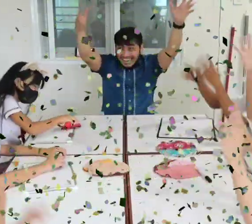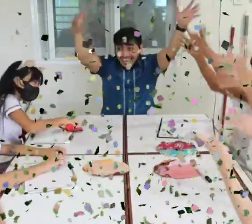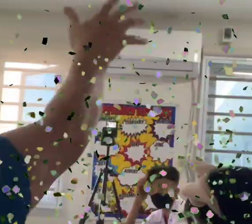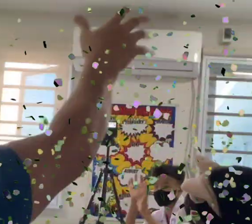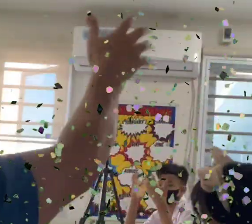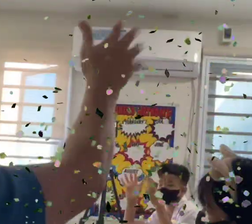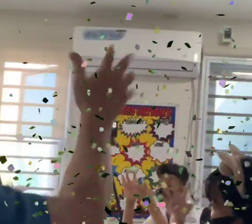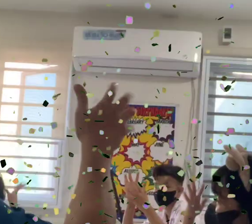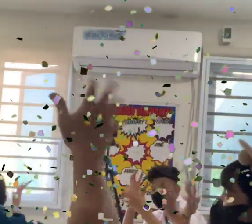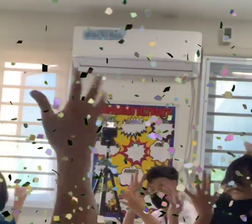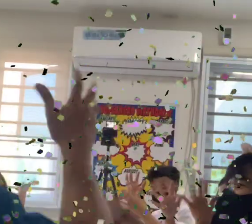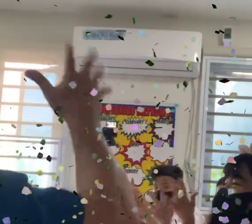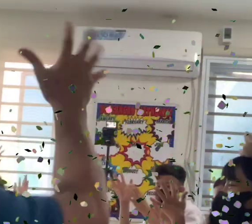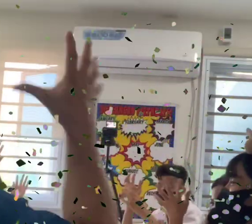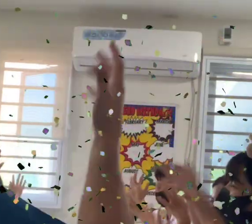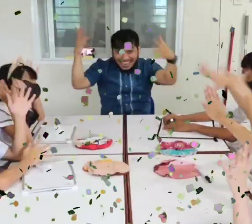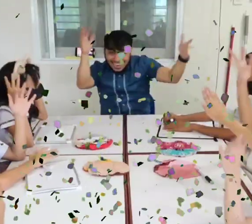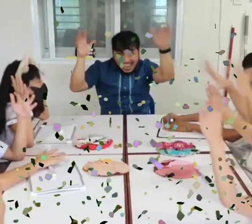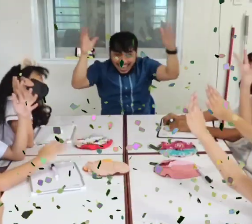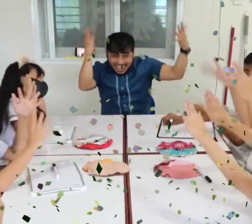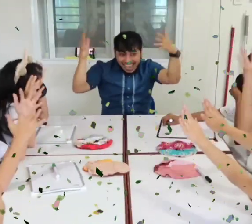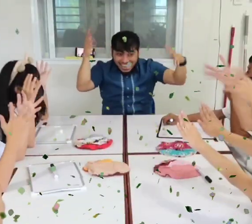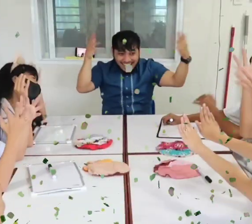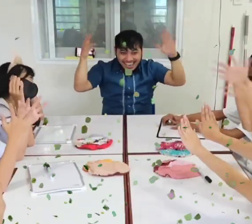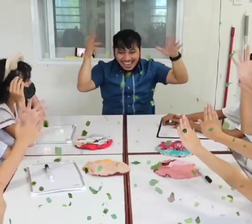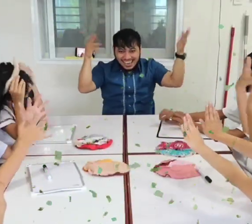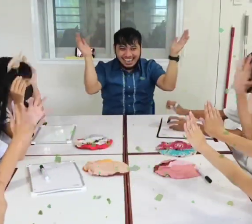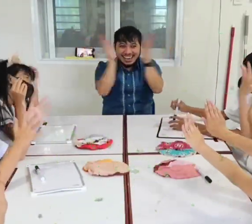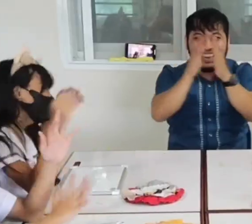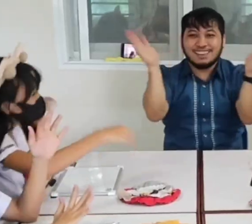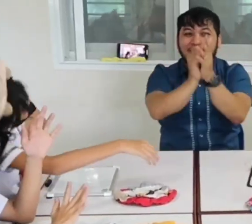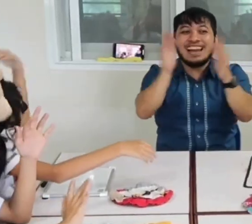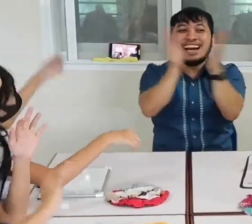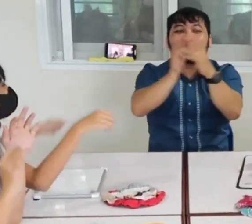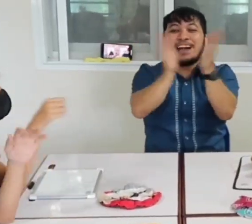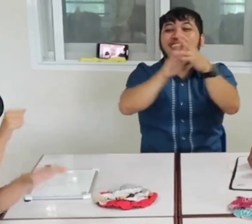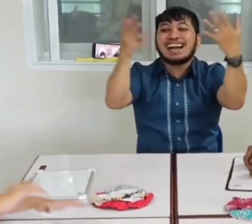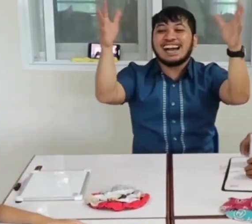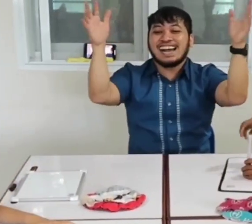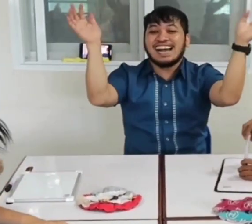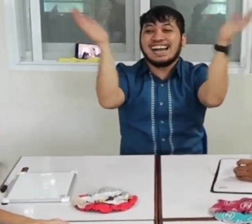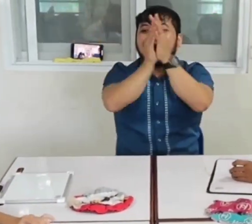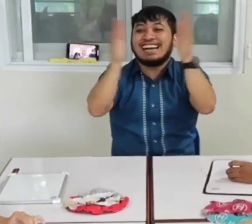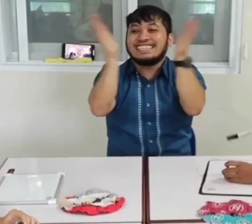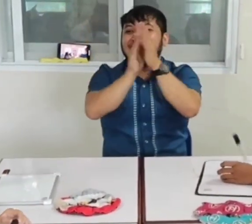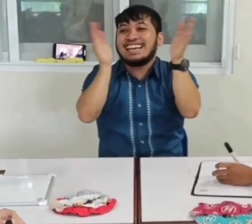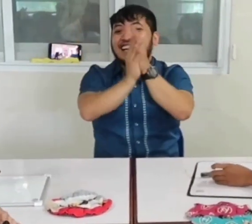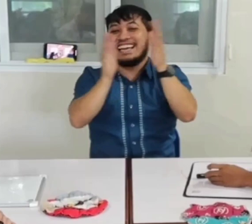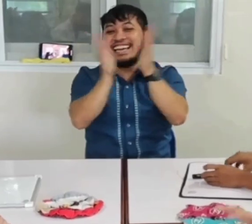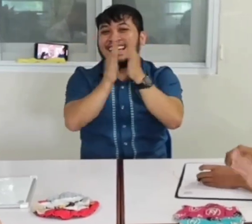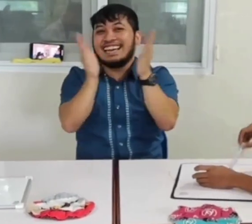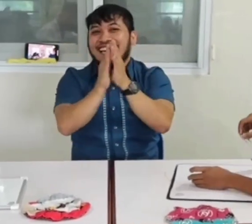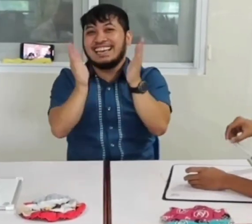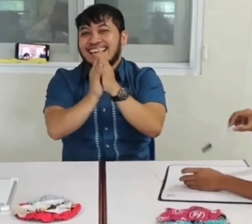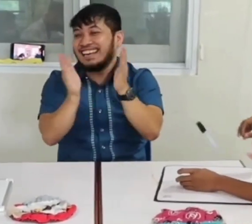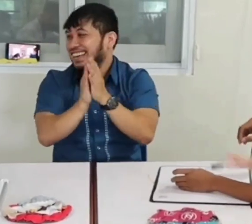Yaaaaay! Yaaaaay! Yaaaaay! Palapakan! Yaaaaay!